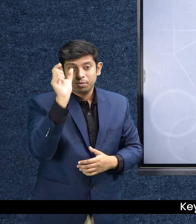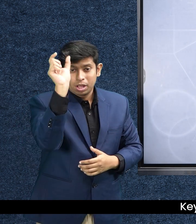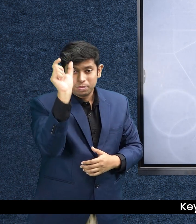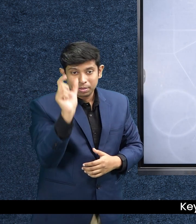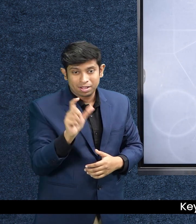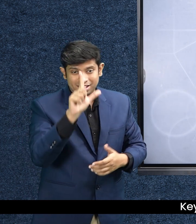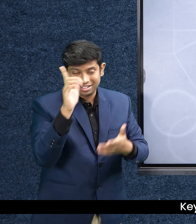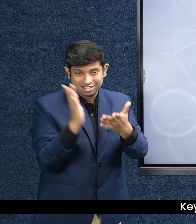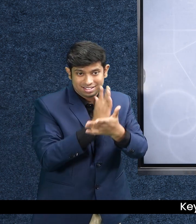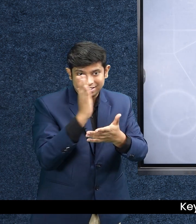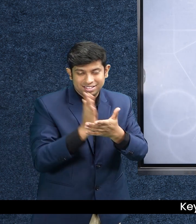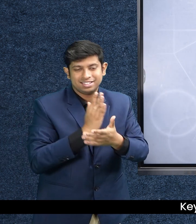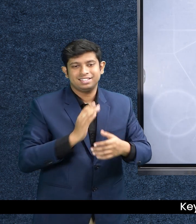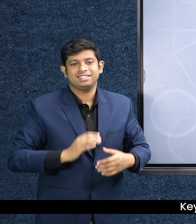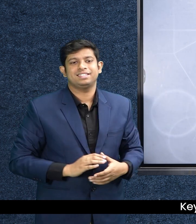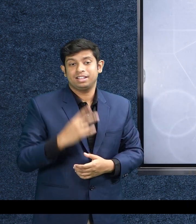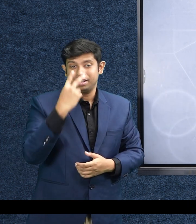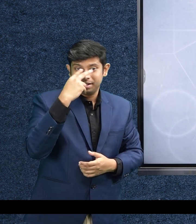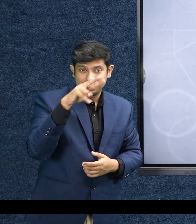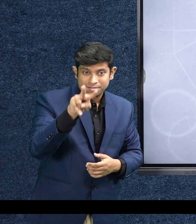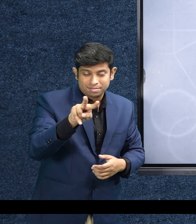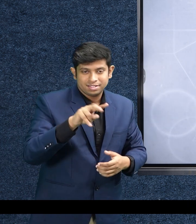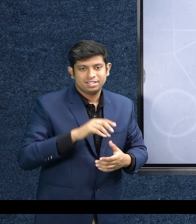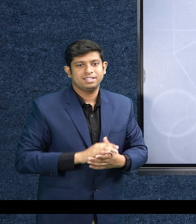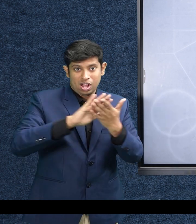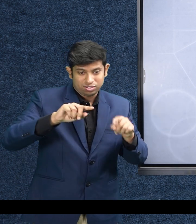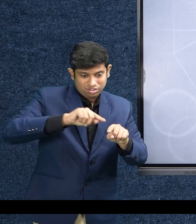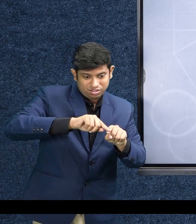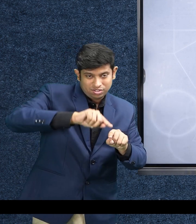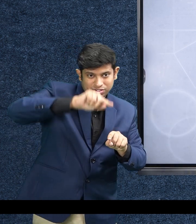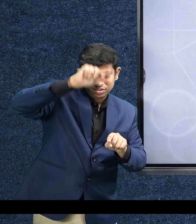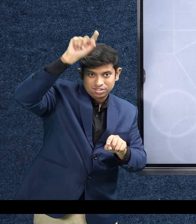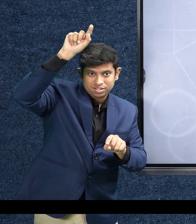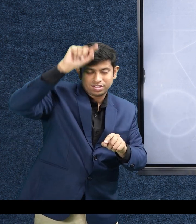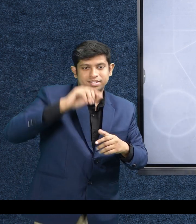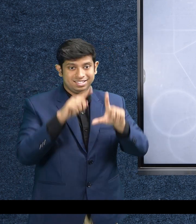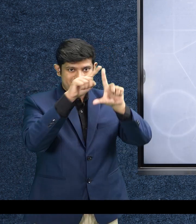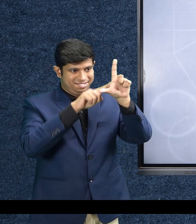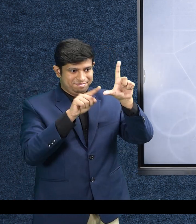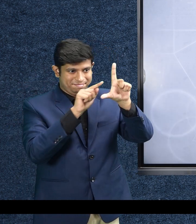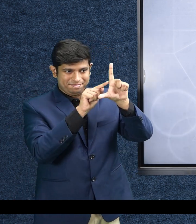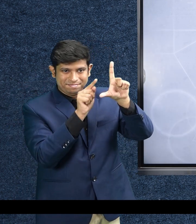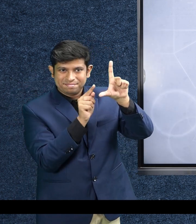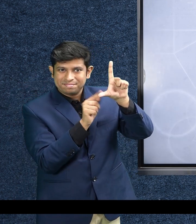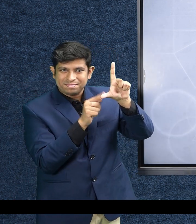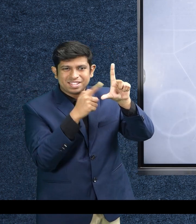Keywords from this lesson are observations, heights, angles,